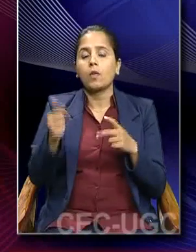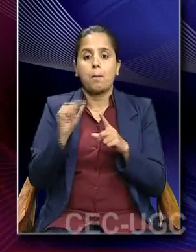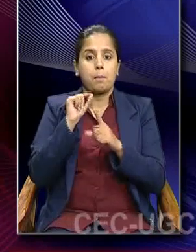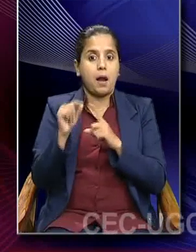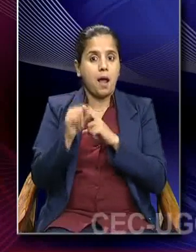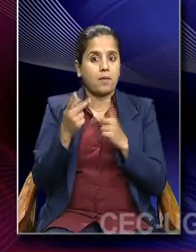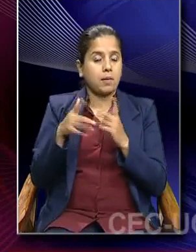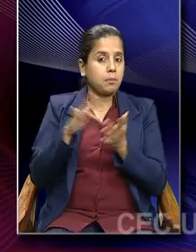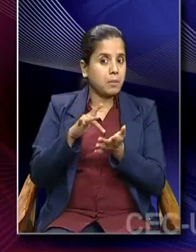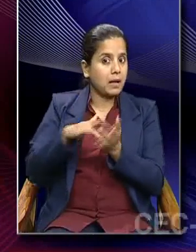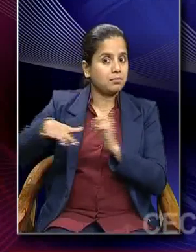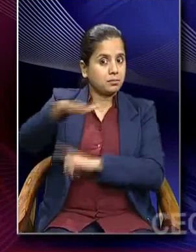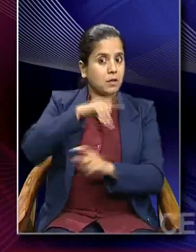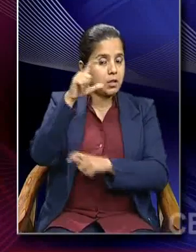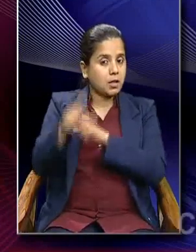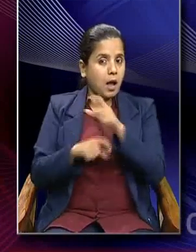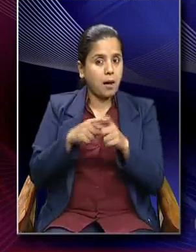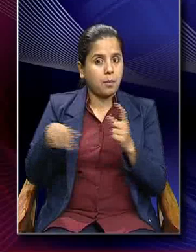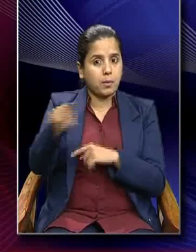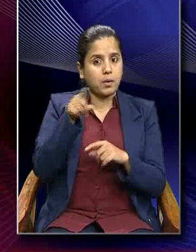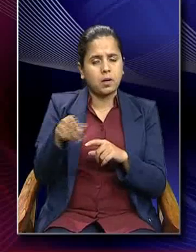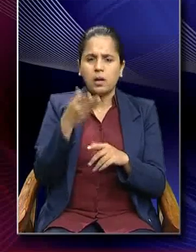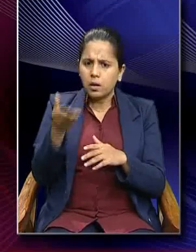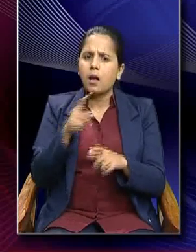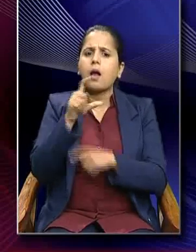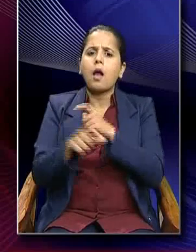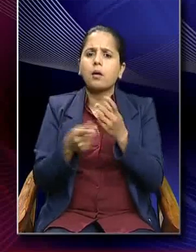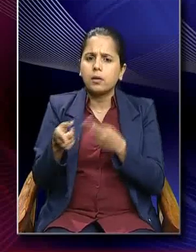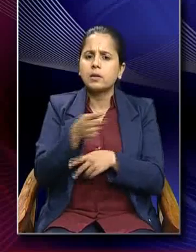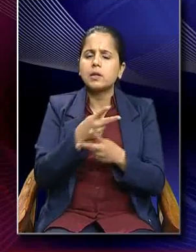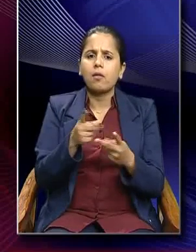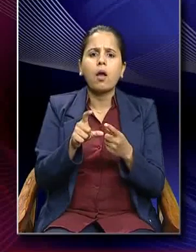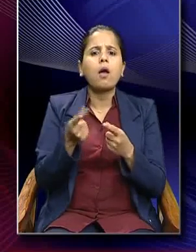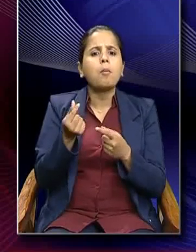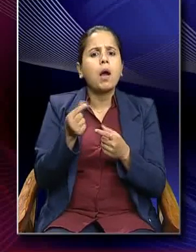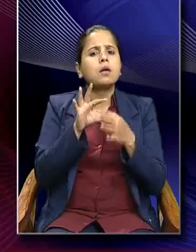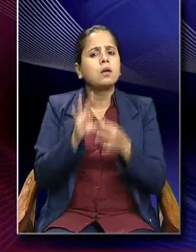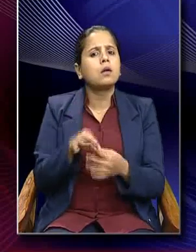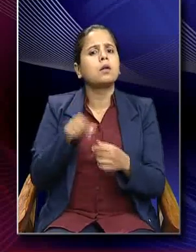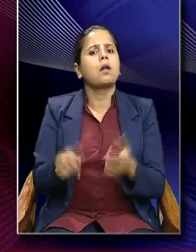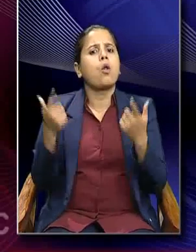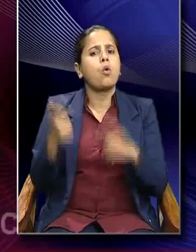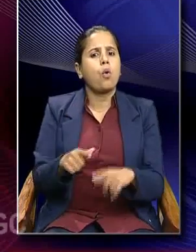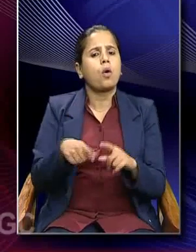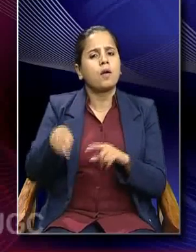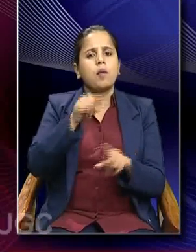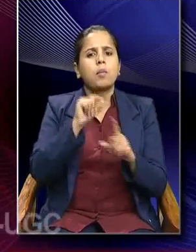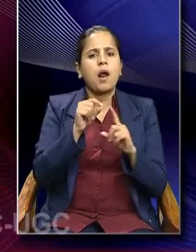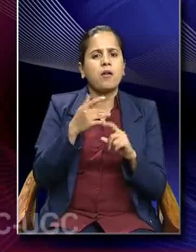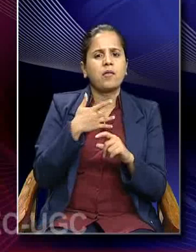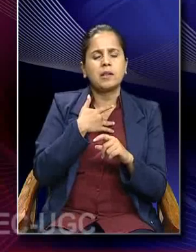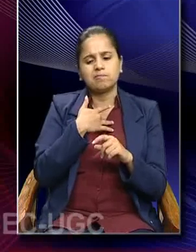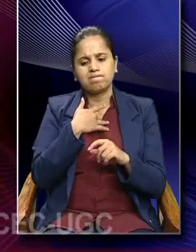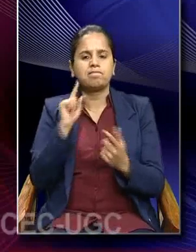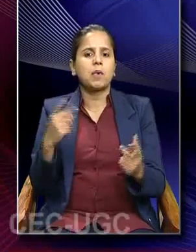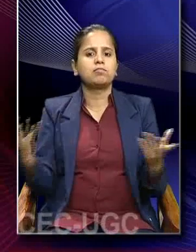sector participation, and it is these commercial losses which are responsible for demotivating the private sector to merge and